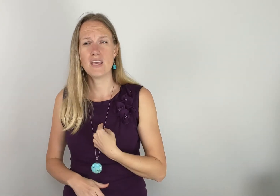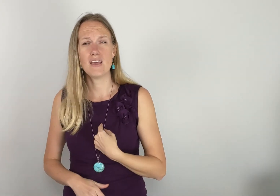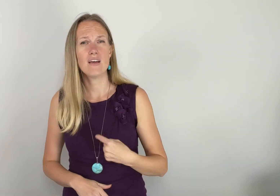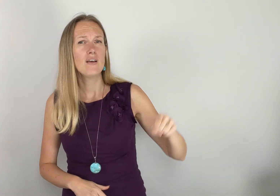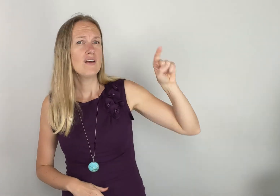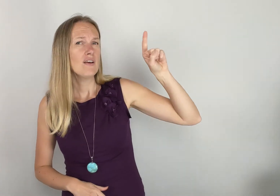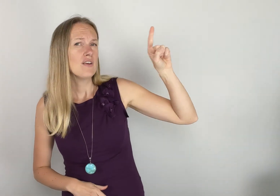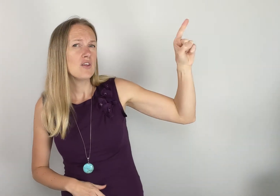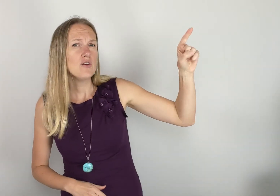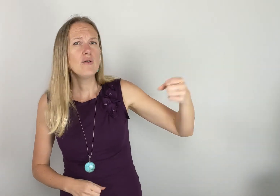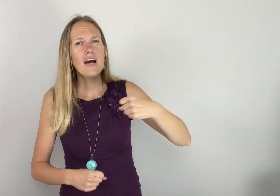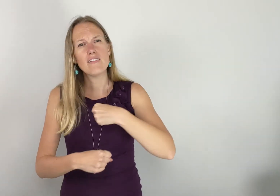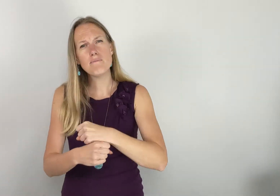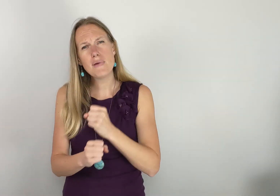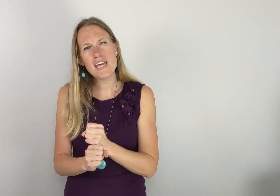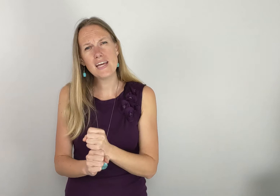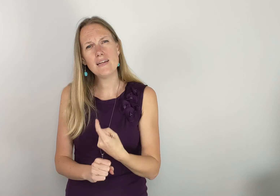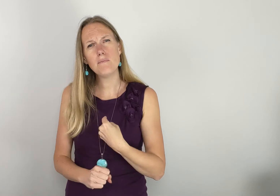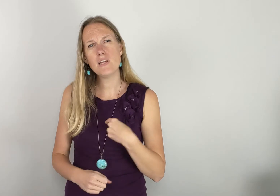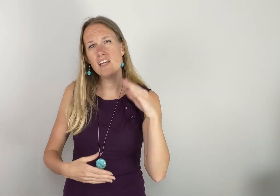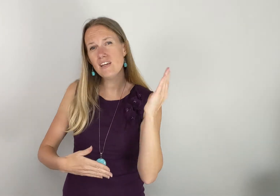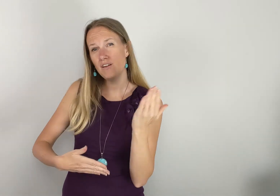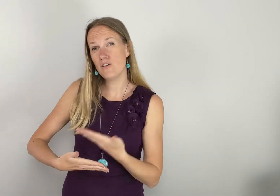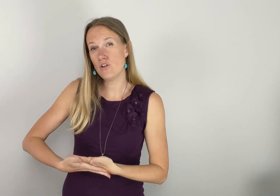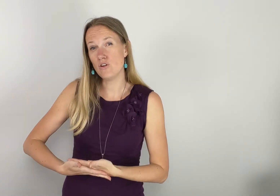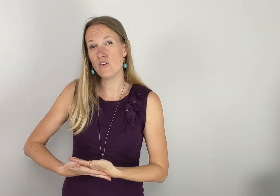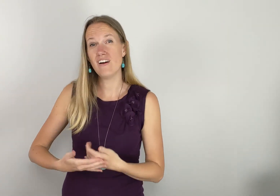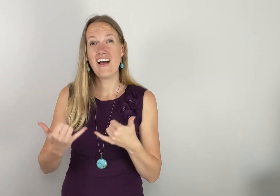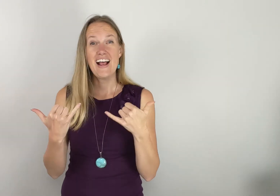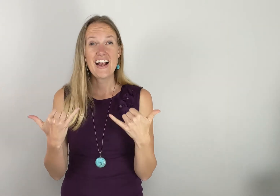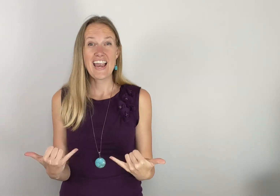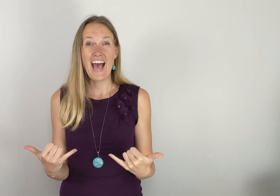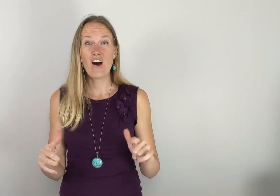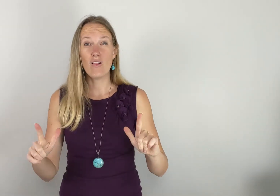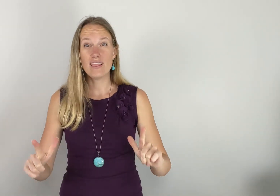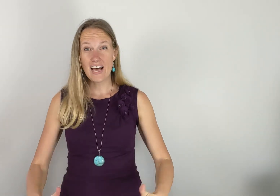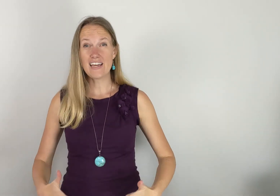me. You have made me new. Now life